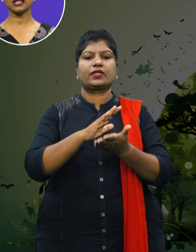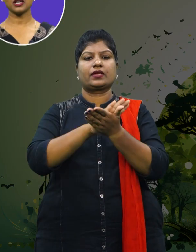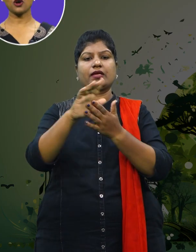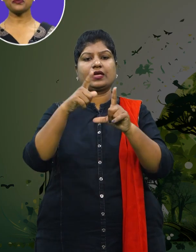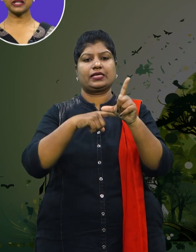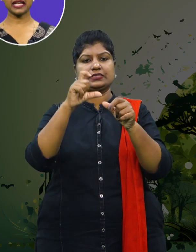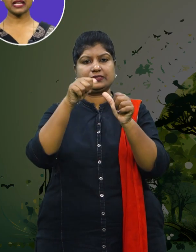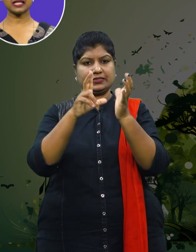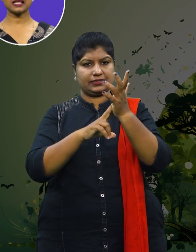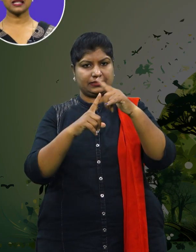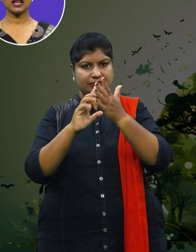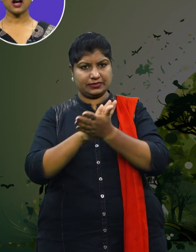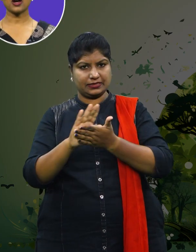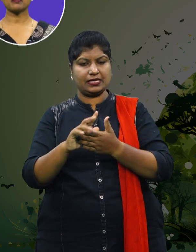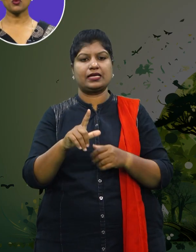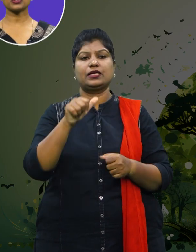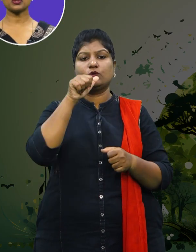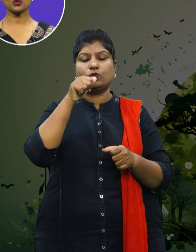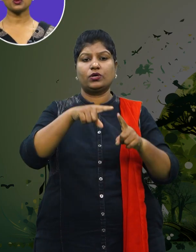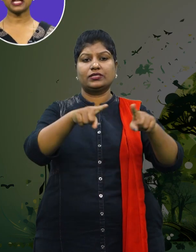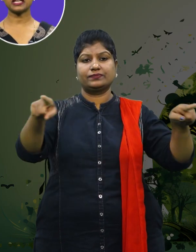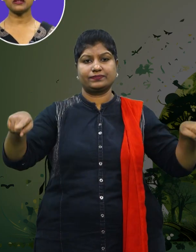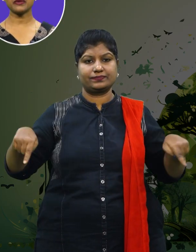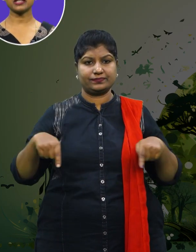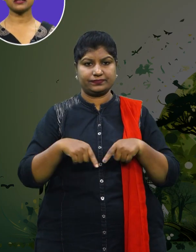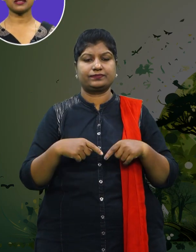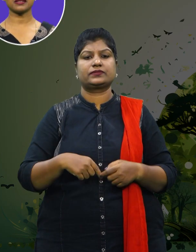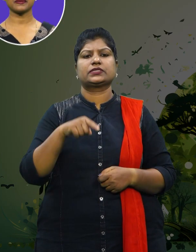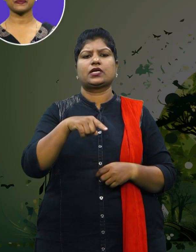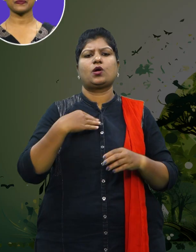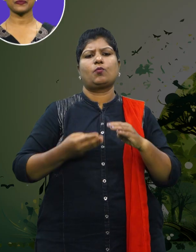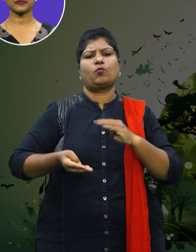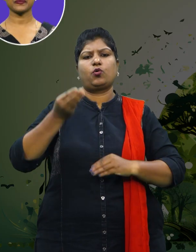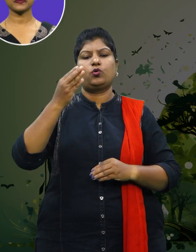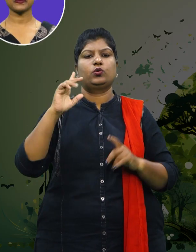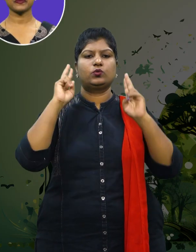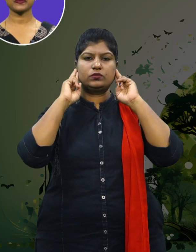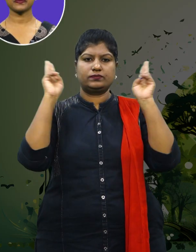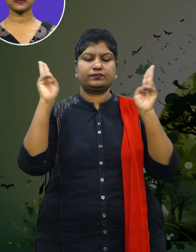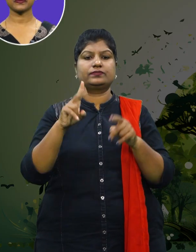hyacinth of lakes are most known invaders.